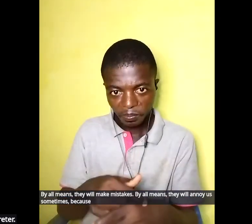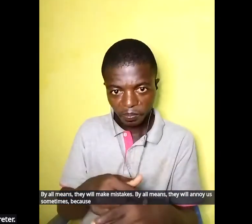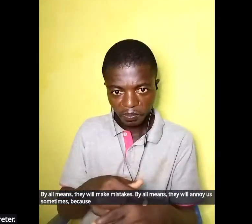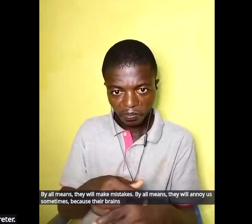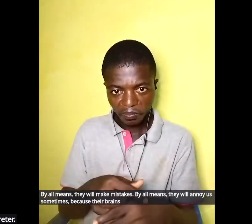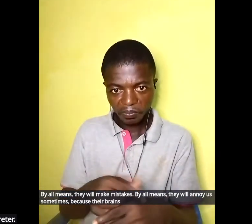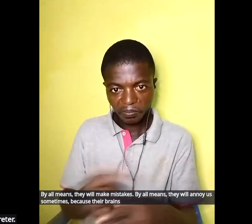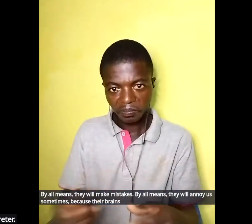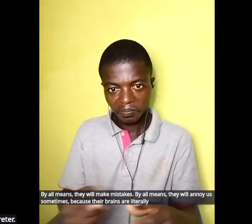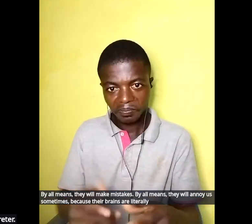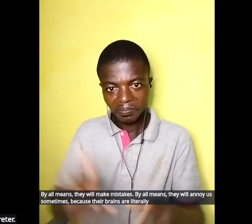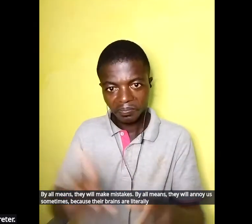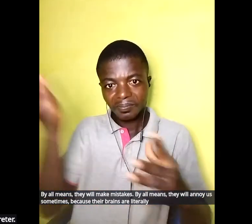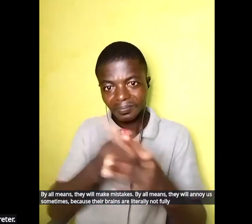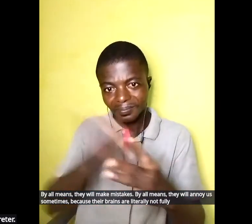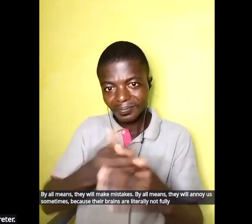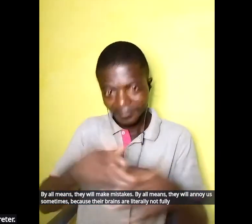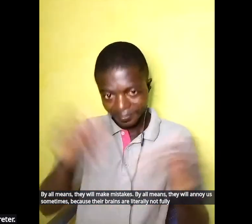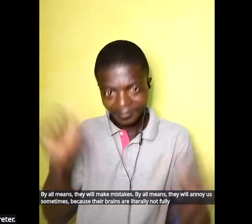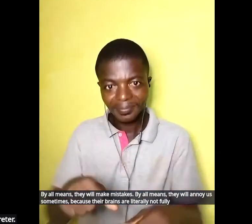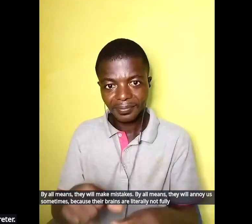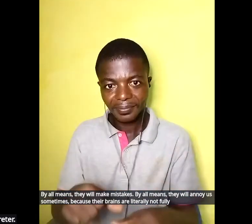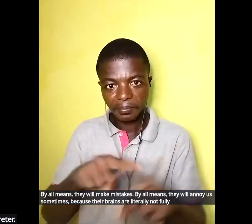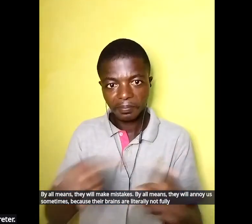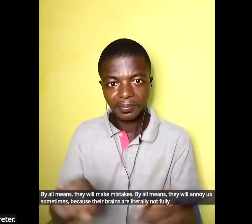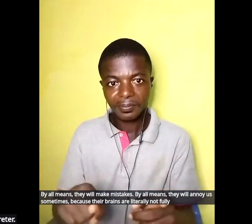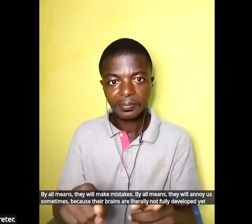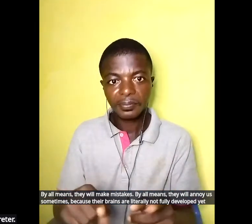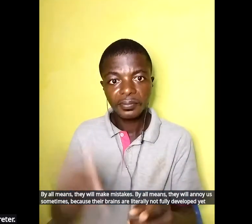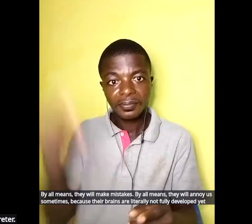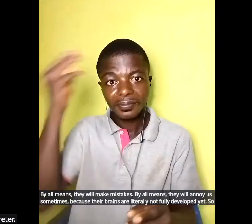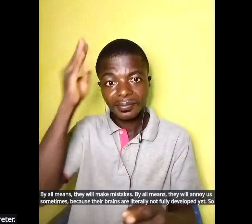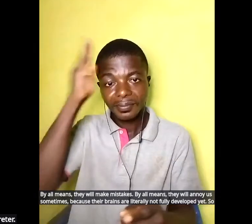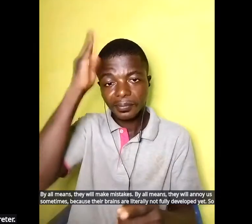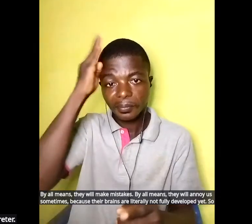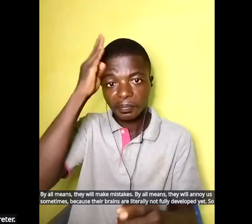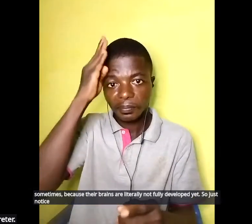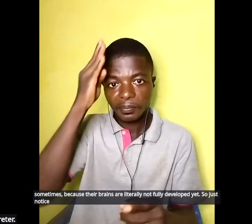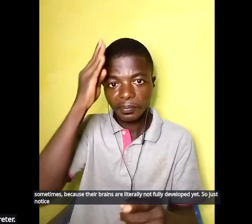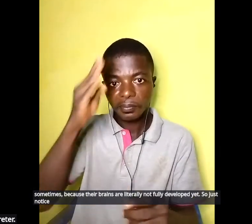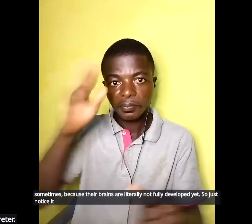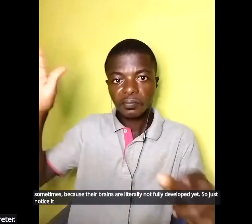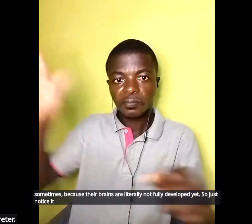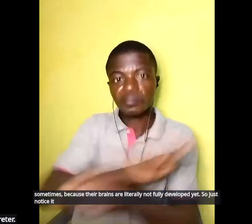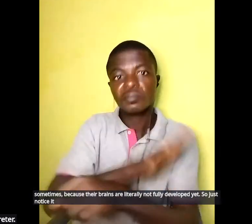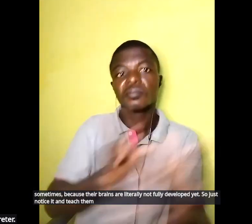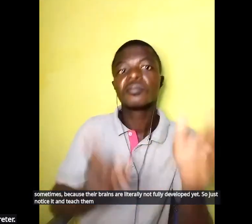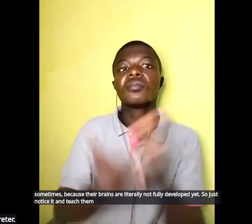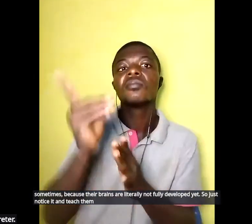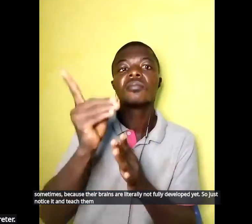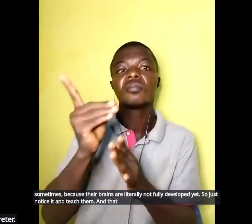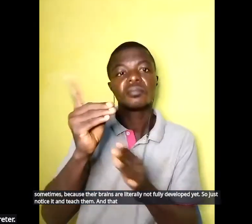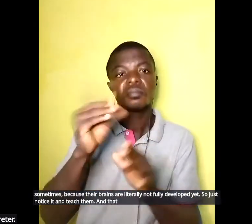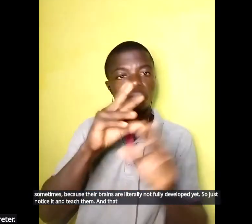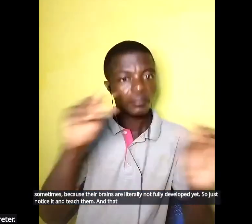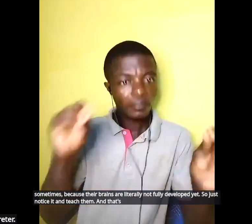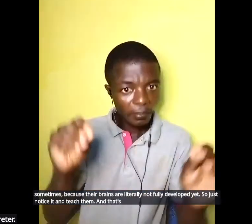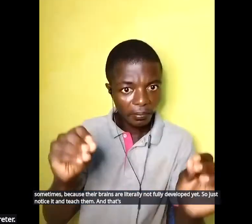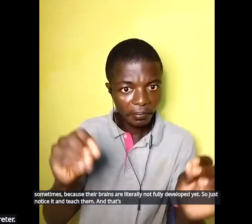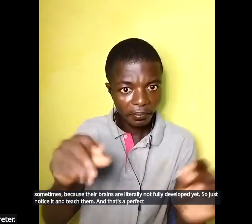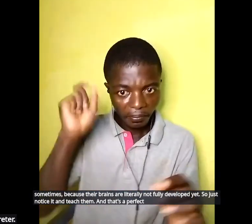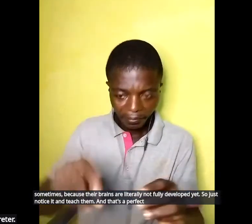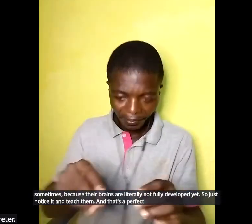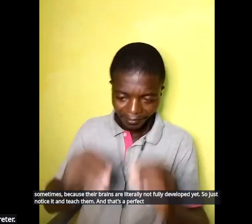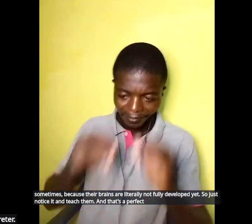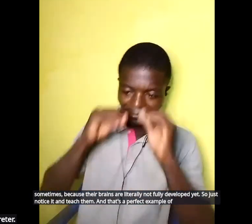are literally not fully developed yet. So just notice it and teach them. And that's a perfect